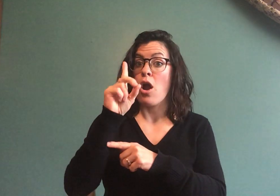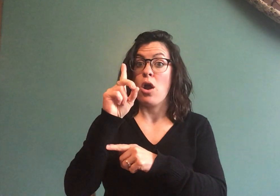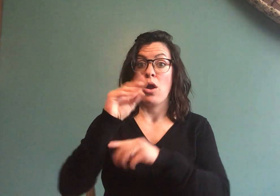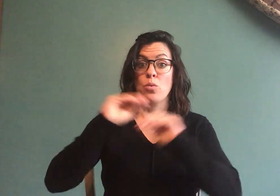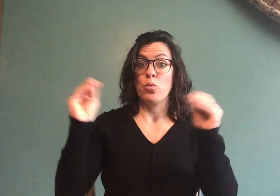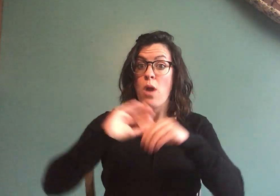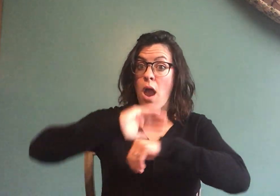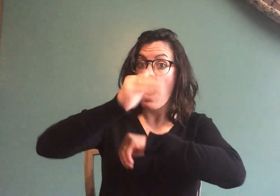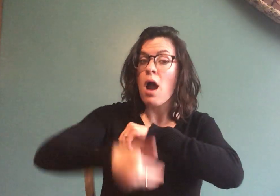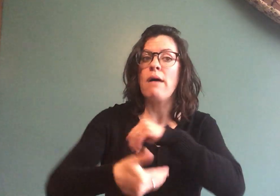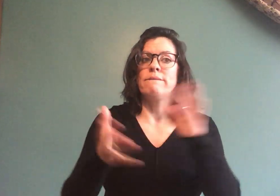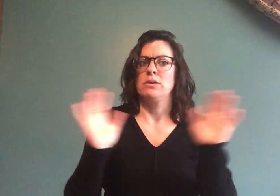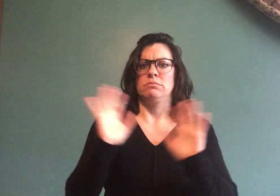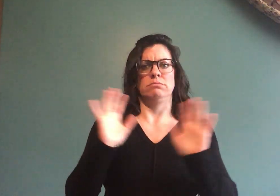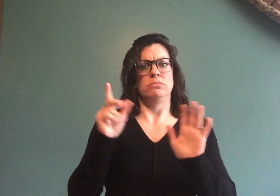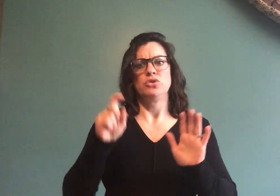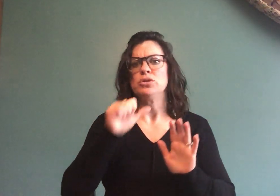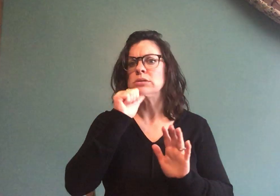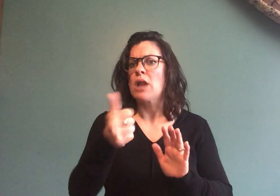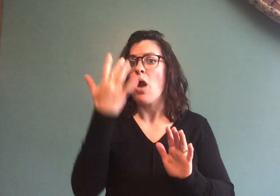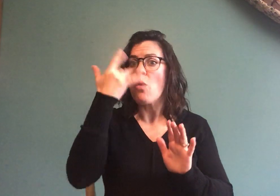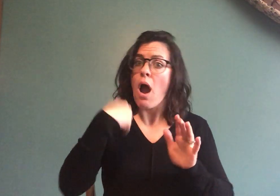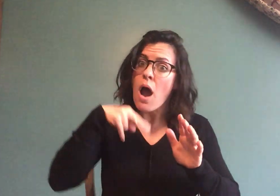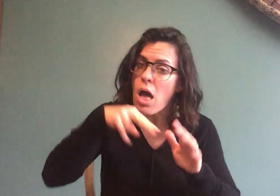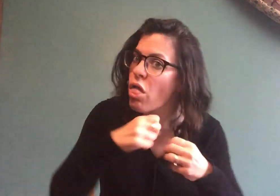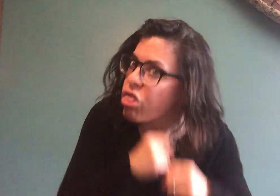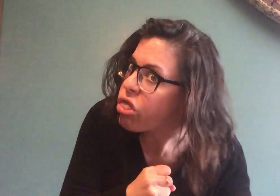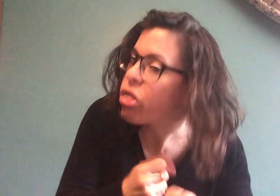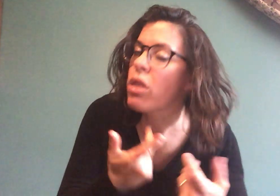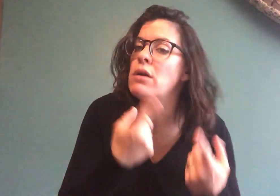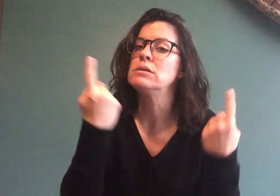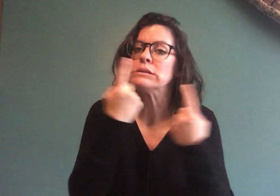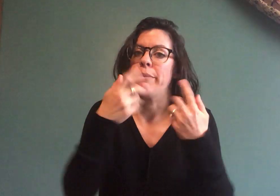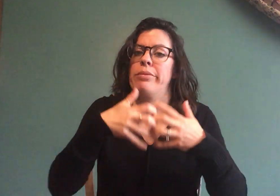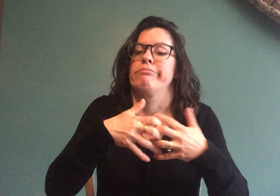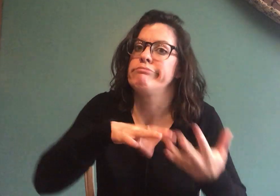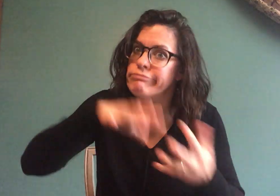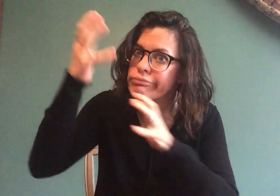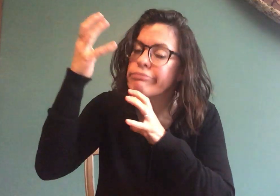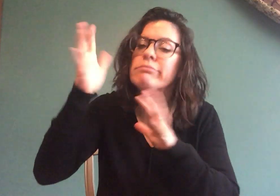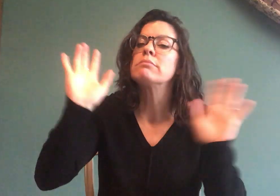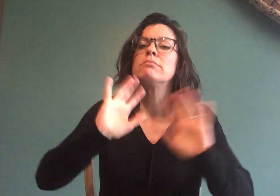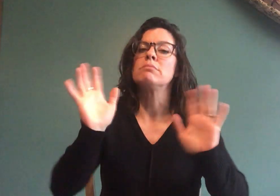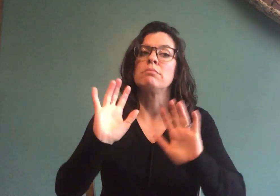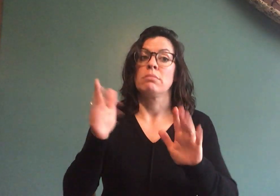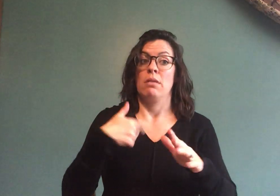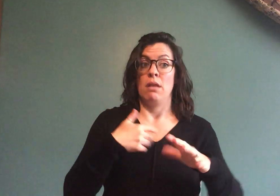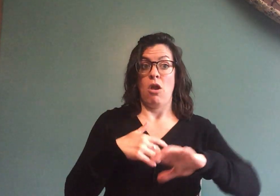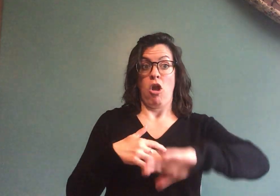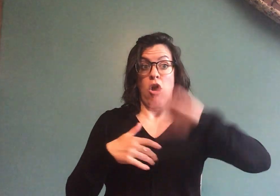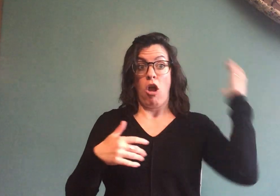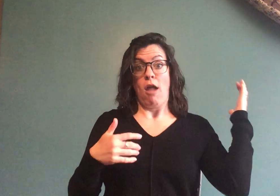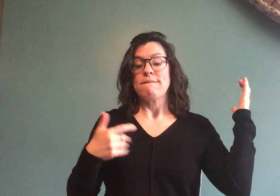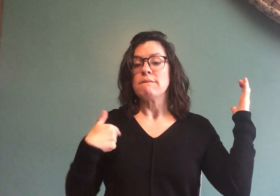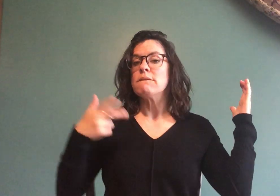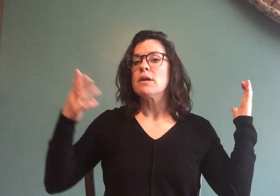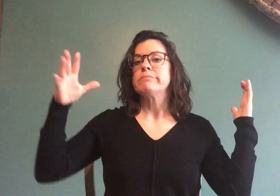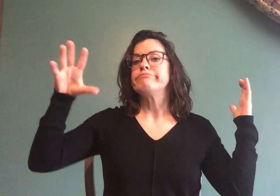Okay. You see this guy here? See this guy on point new? Okay. Yeah. This looks like